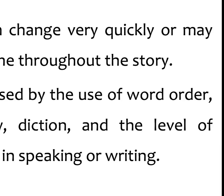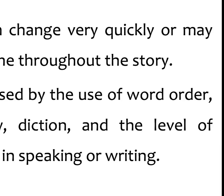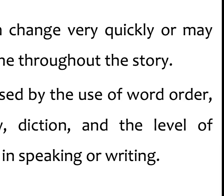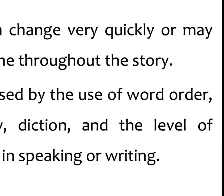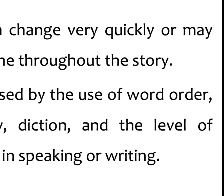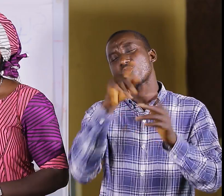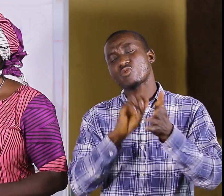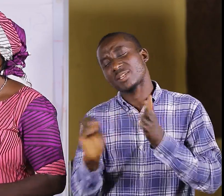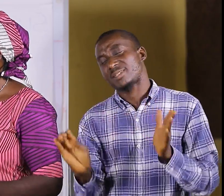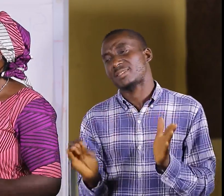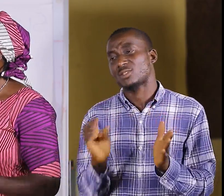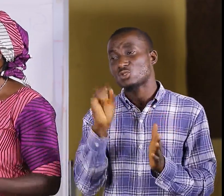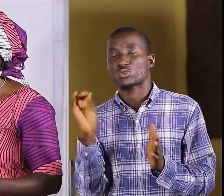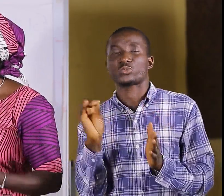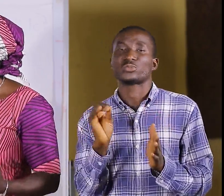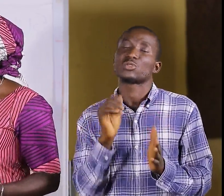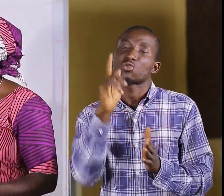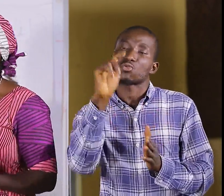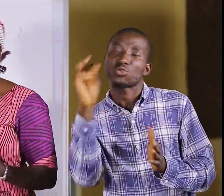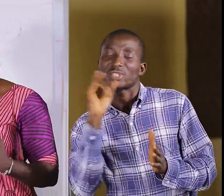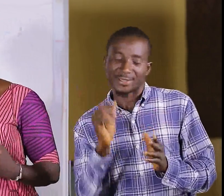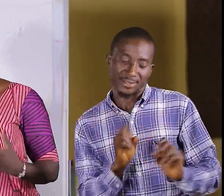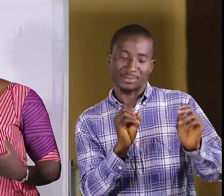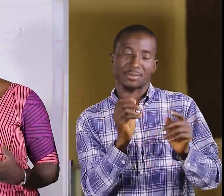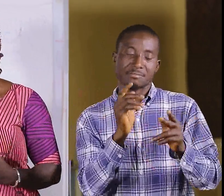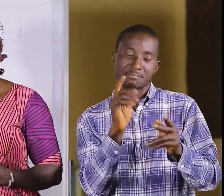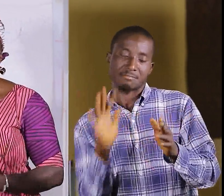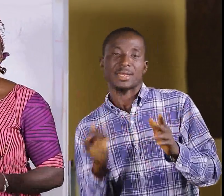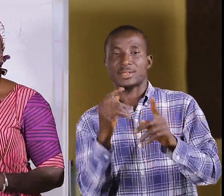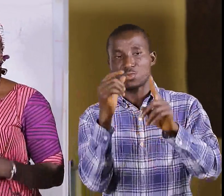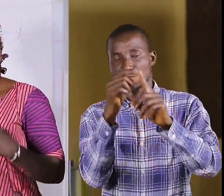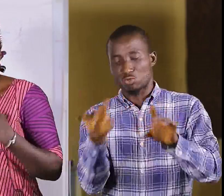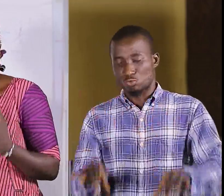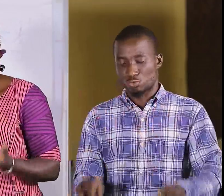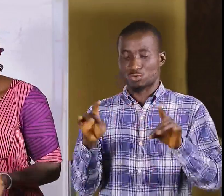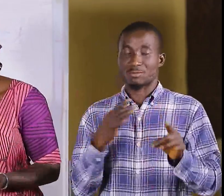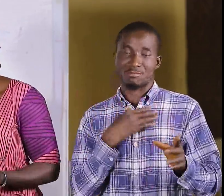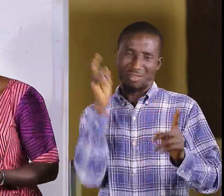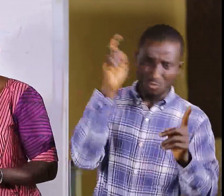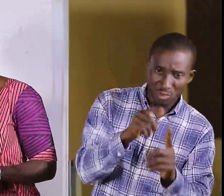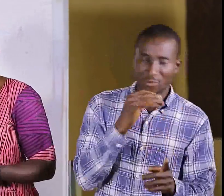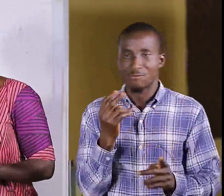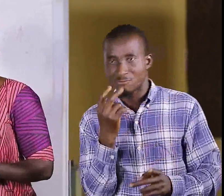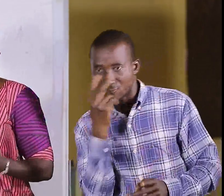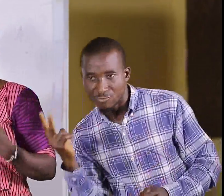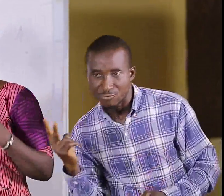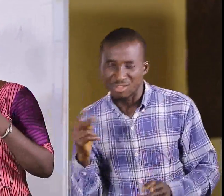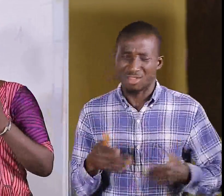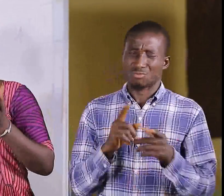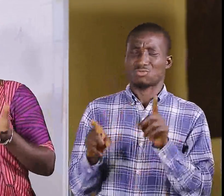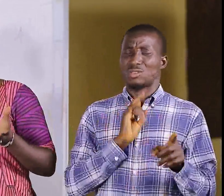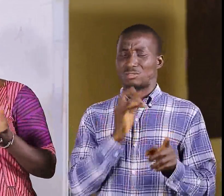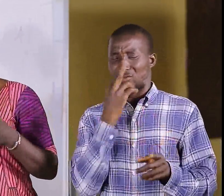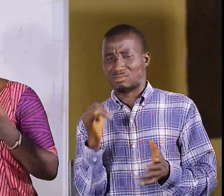or writing. So, tone is expressed by the words you choose. My point of view. How do